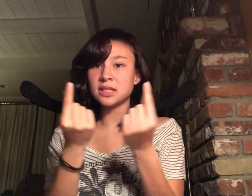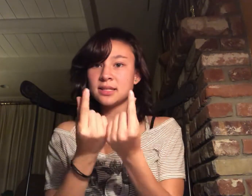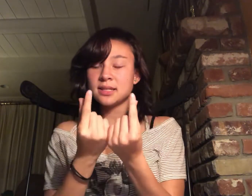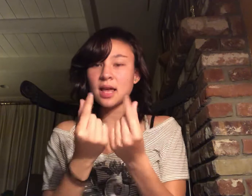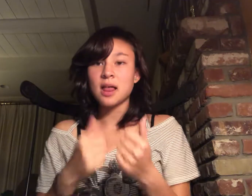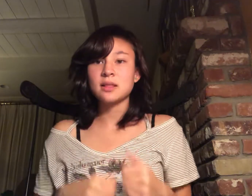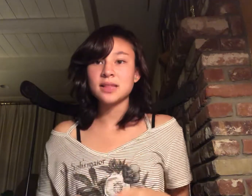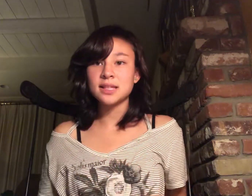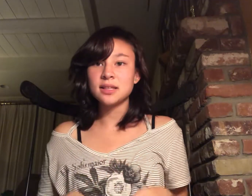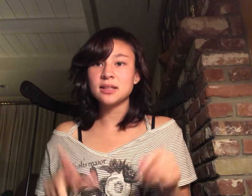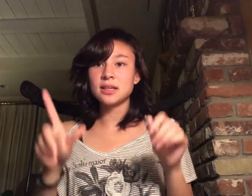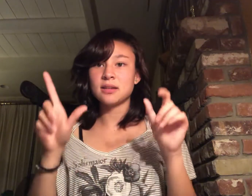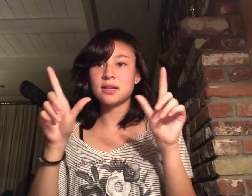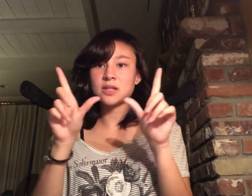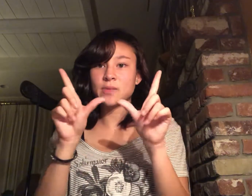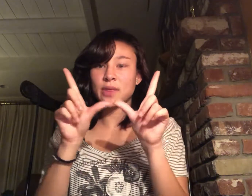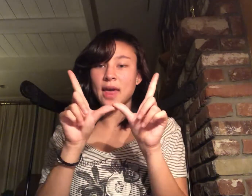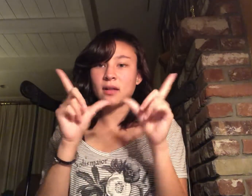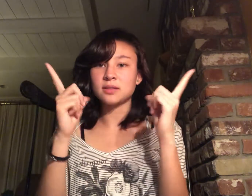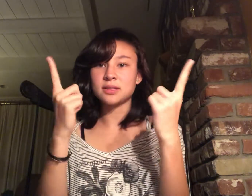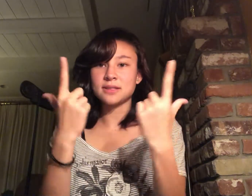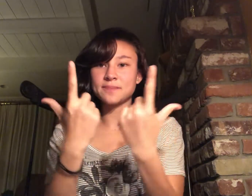G's, league is with L's.